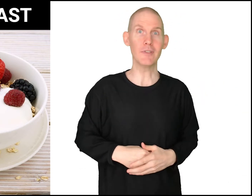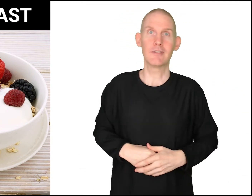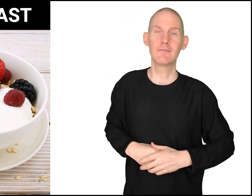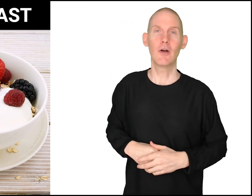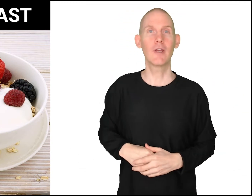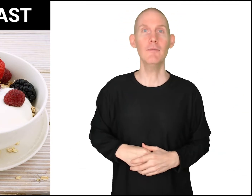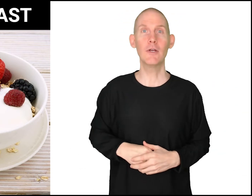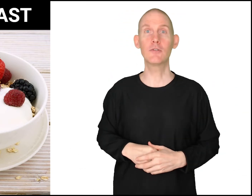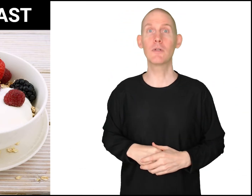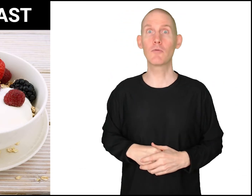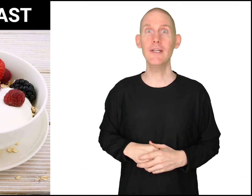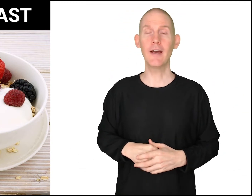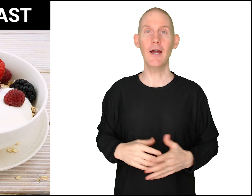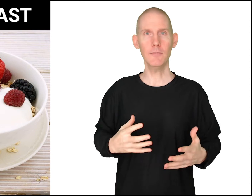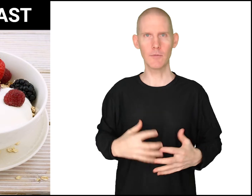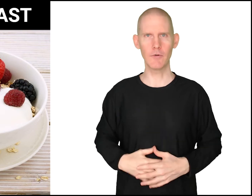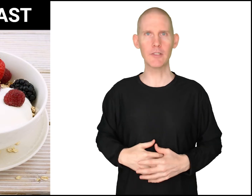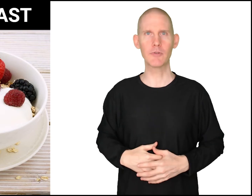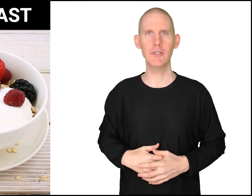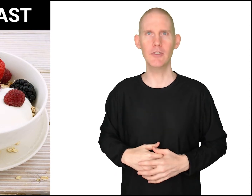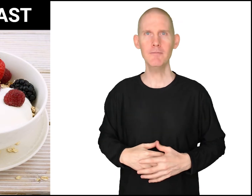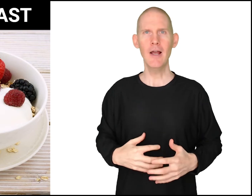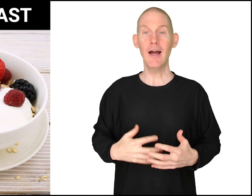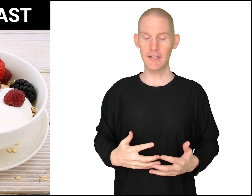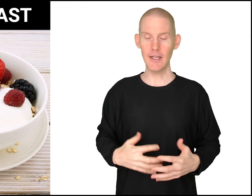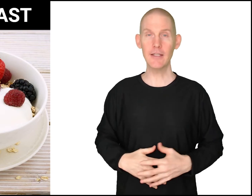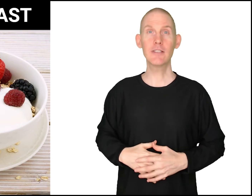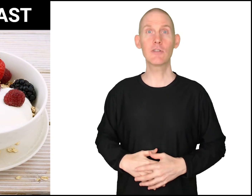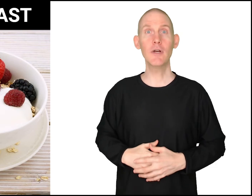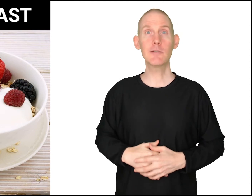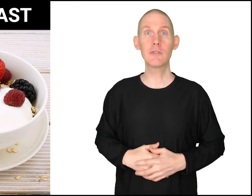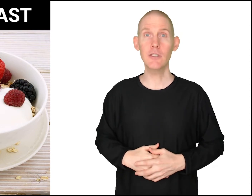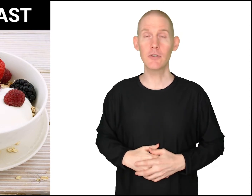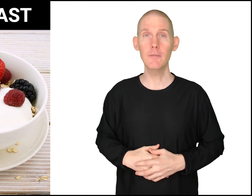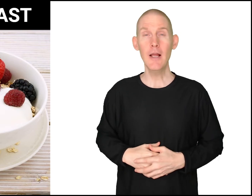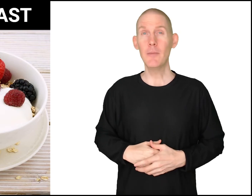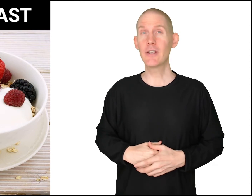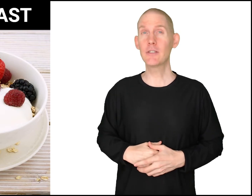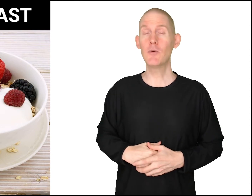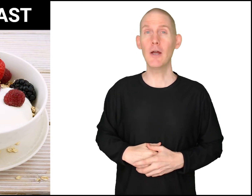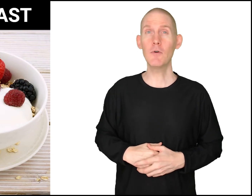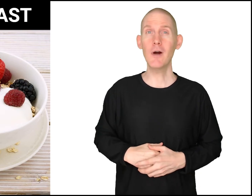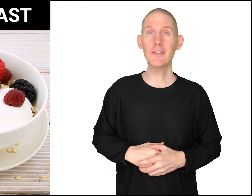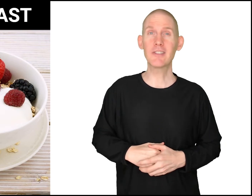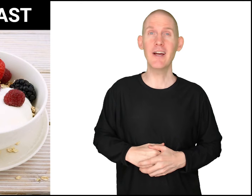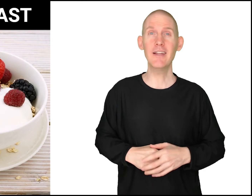Breakfast. Okay, let's do it 3 times from the rest position. I say this is the rest position because if you ever watch sign